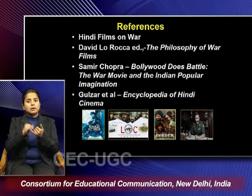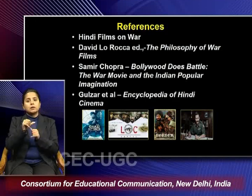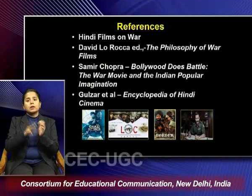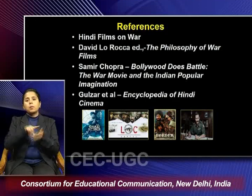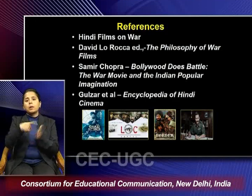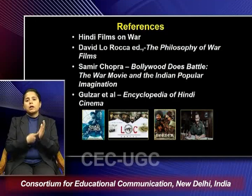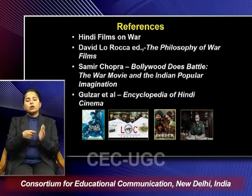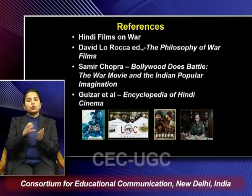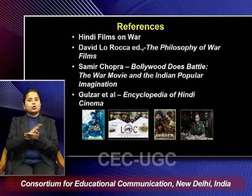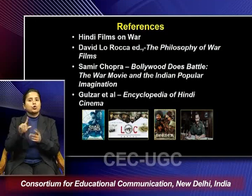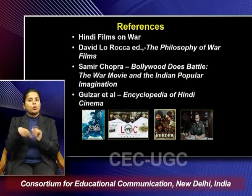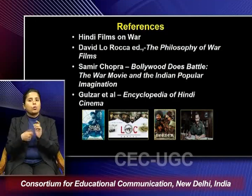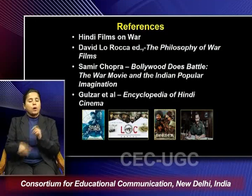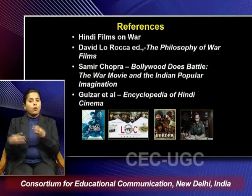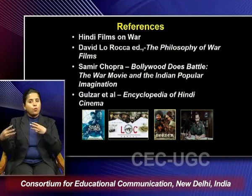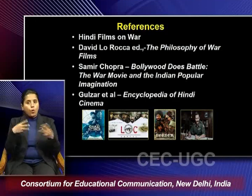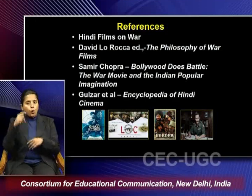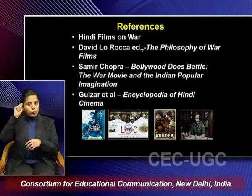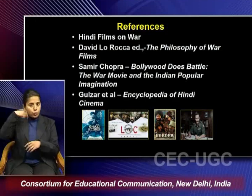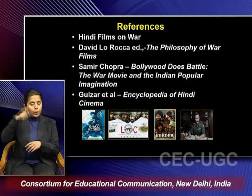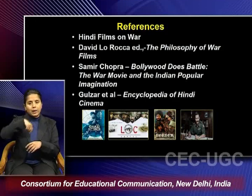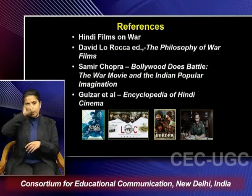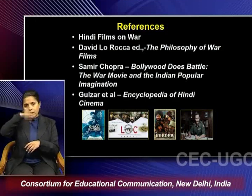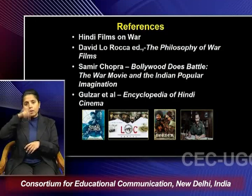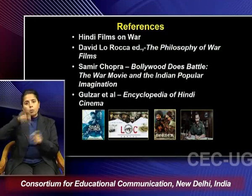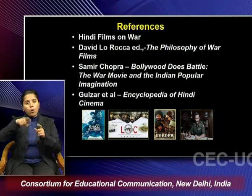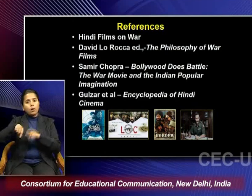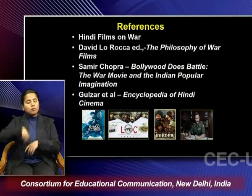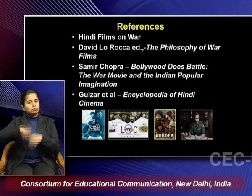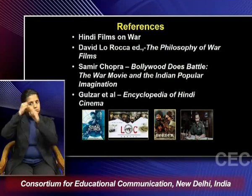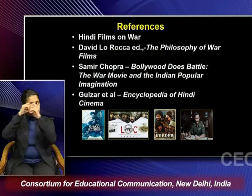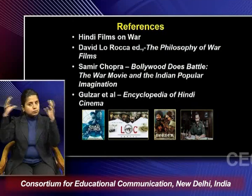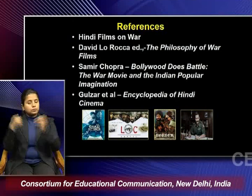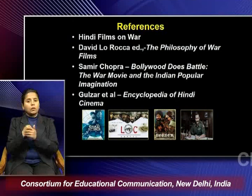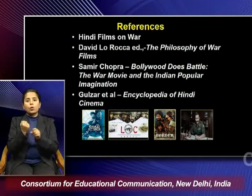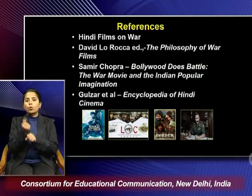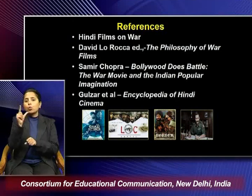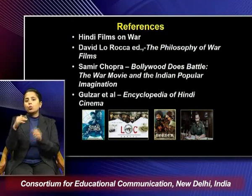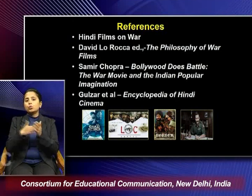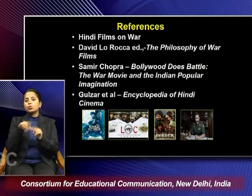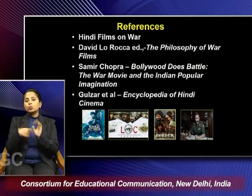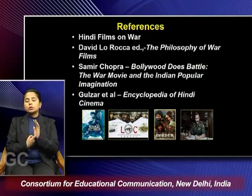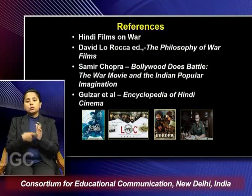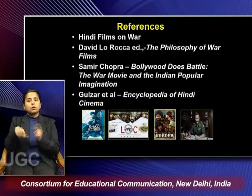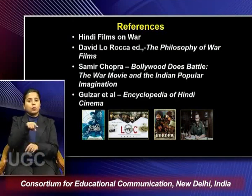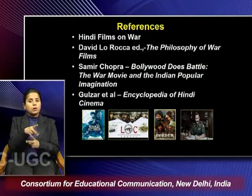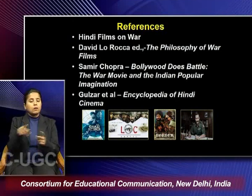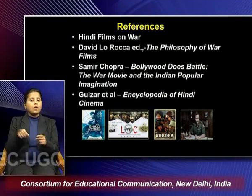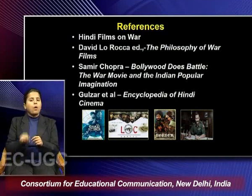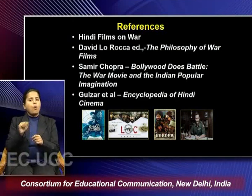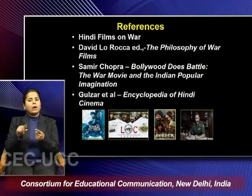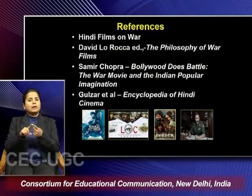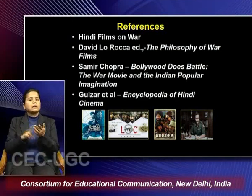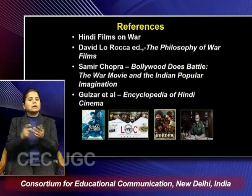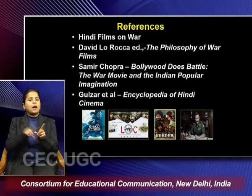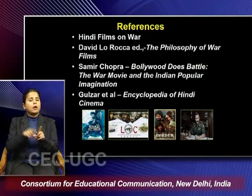does Battle, the war movie and the Indian popular imagination. Then Gulzar's and others, Encyclopedia of